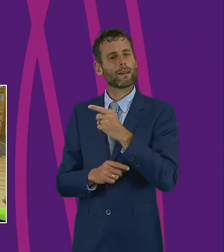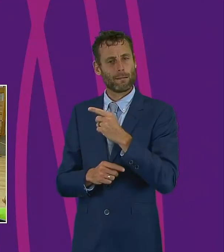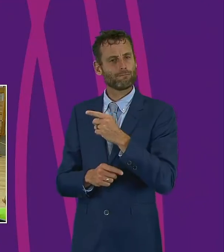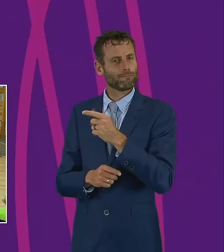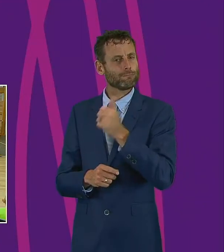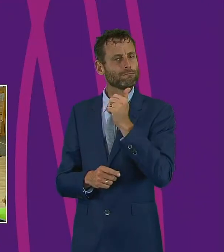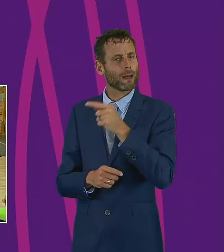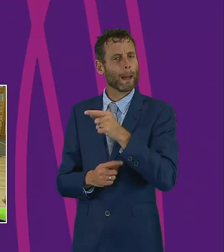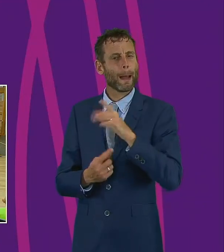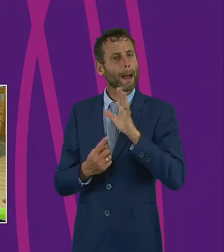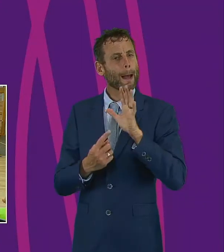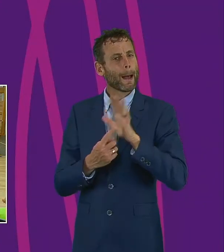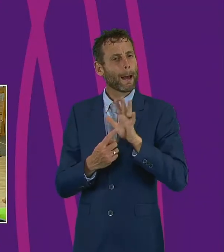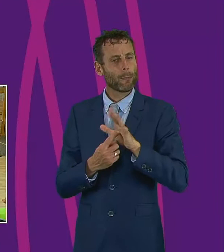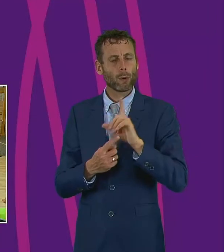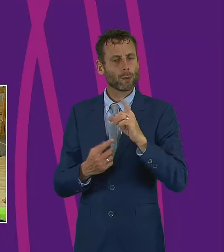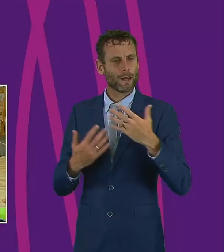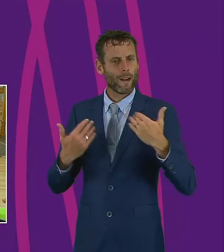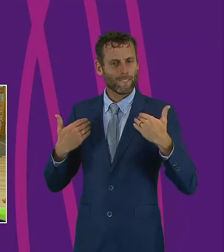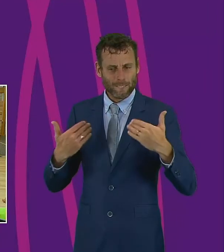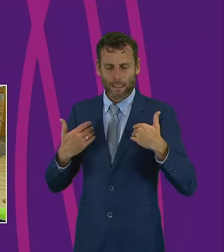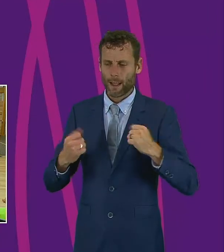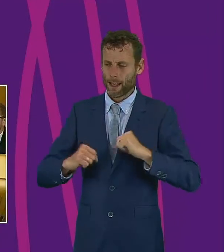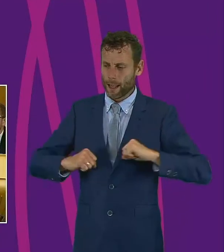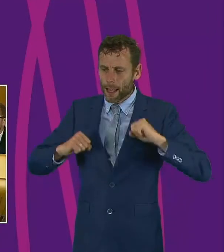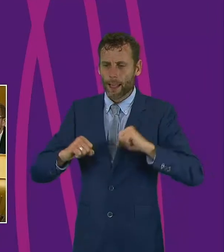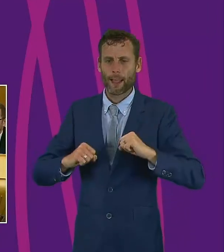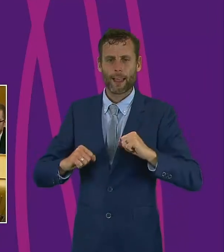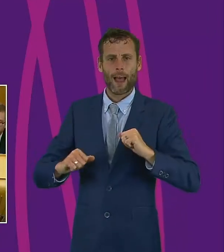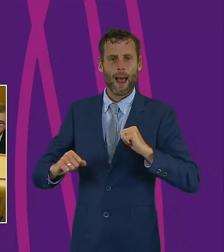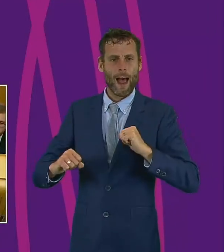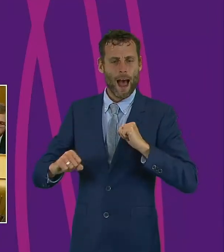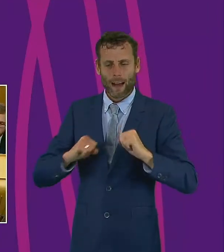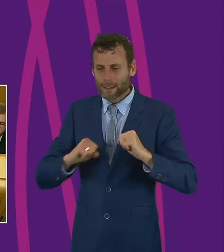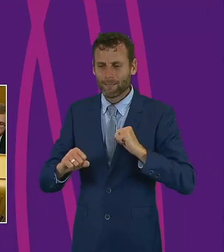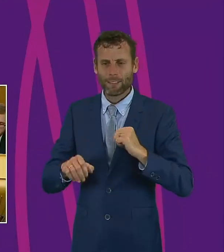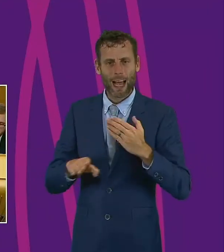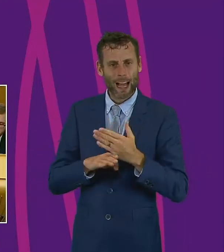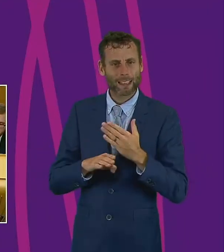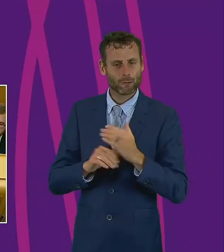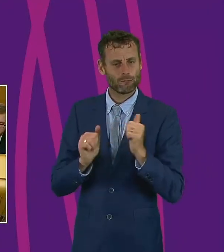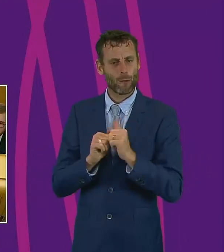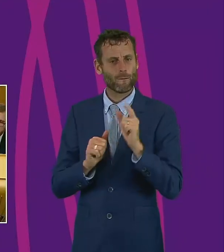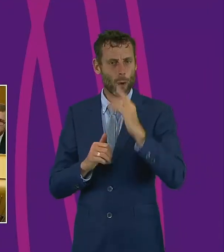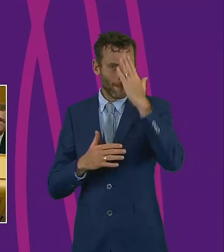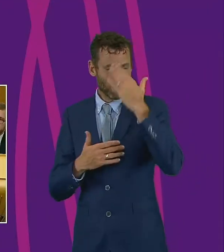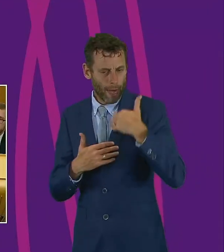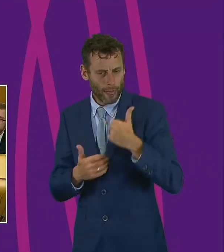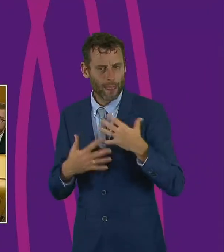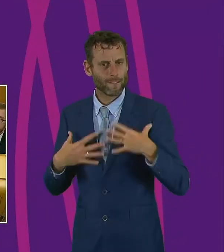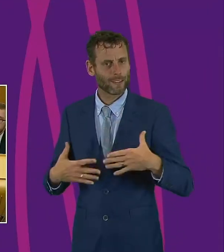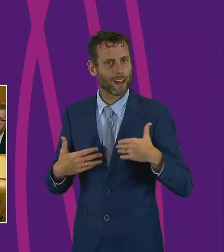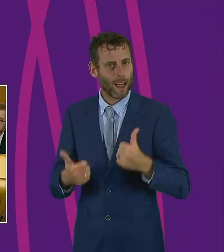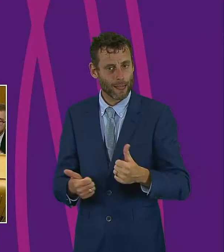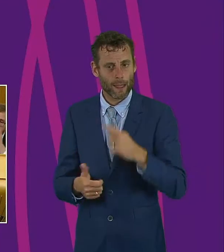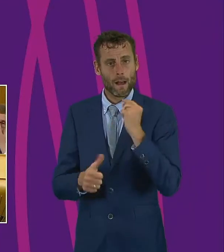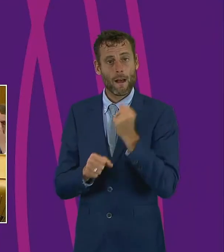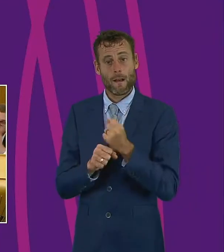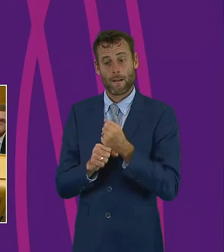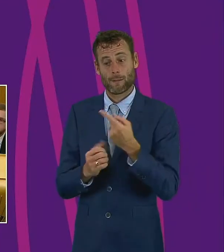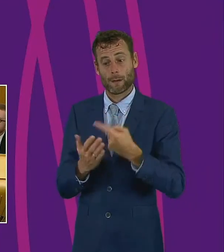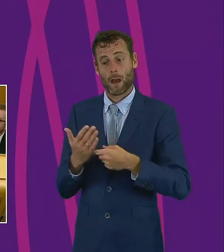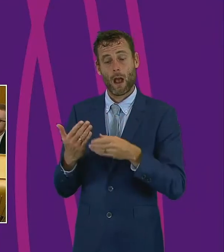aware of the importance of being physically active, both physical and mental health, and government guidance suggesting that, or says that